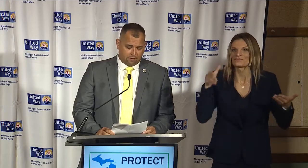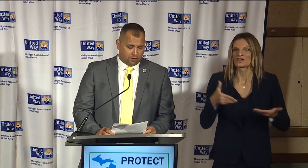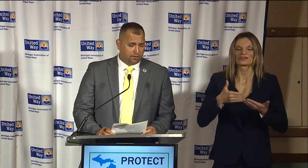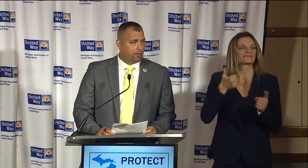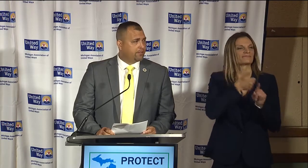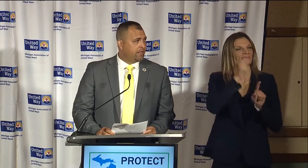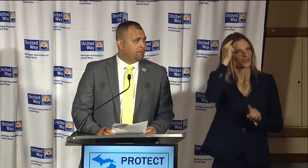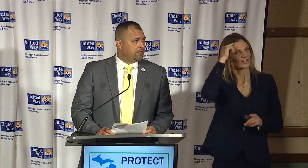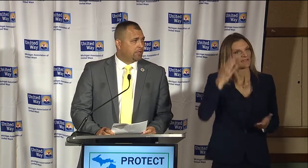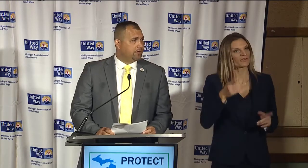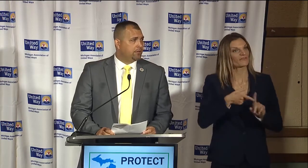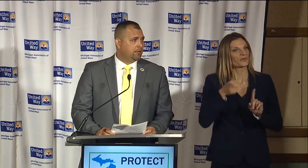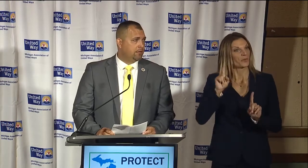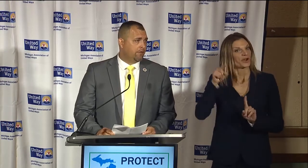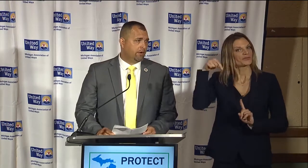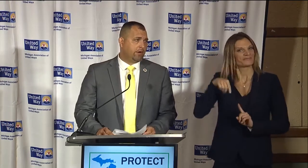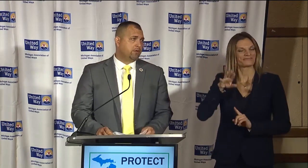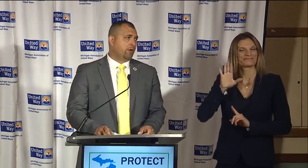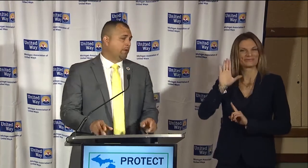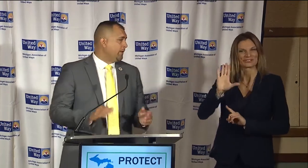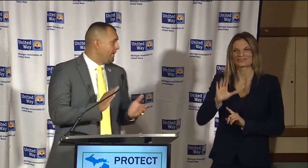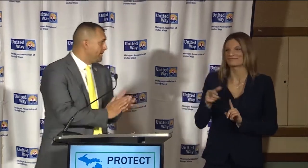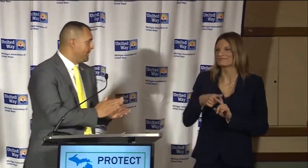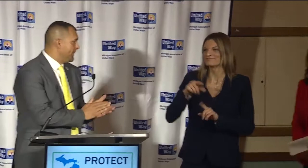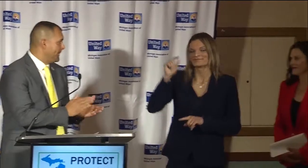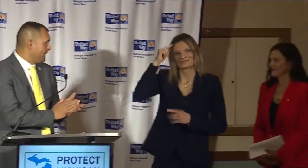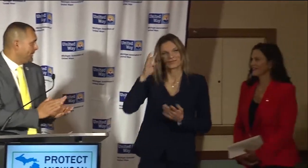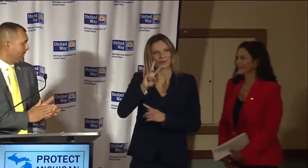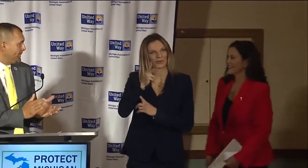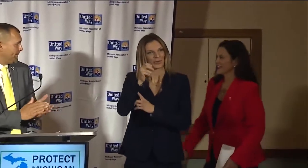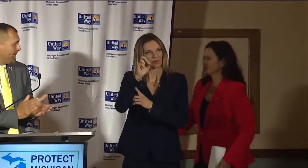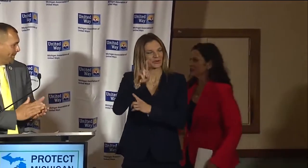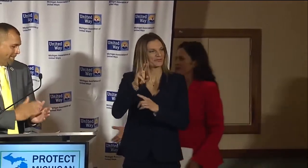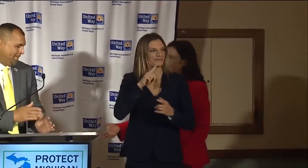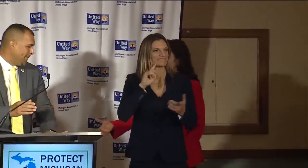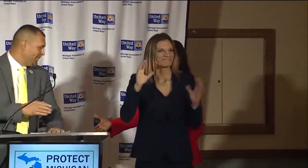introduce the governor of the great state of Michigan, Governor Gretchen Whitmer.